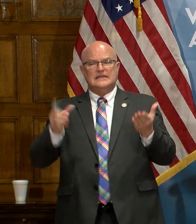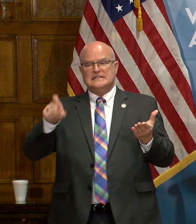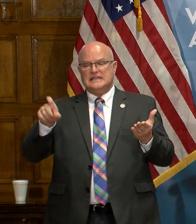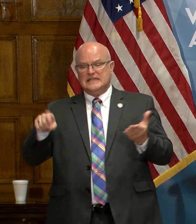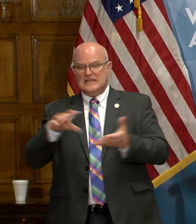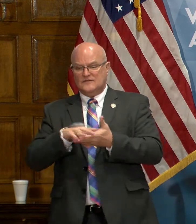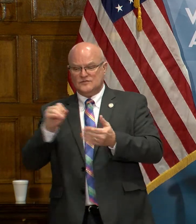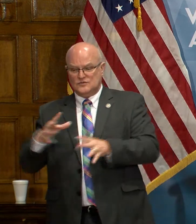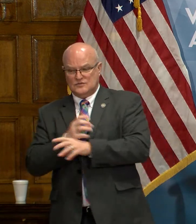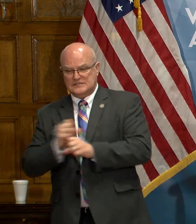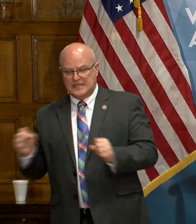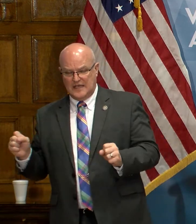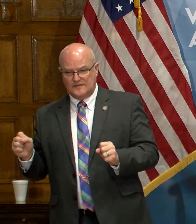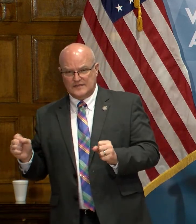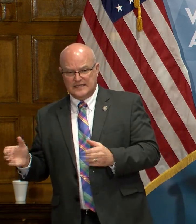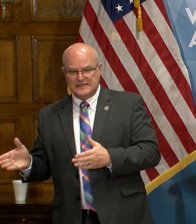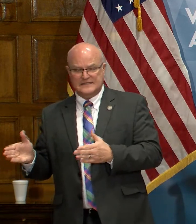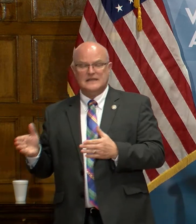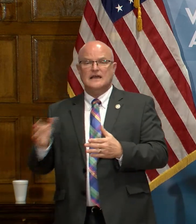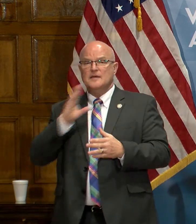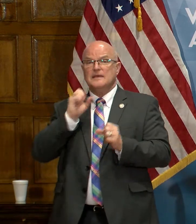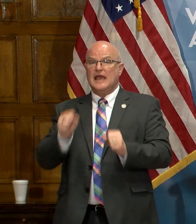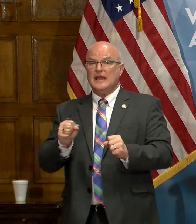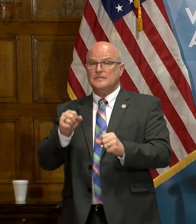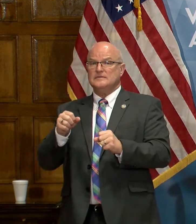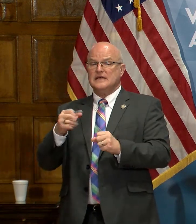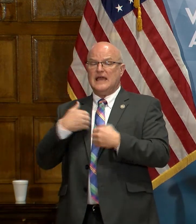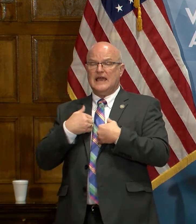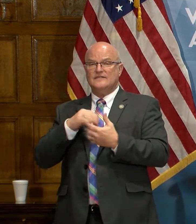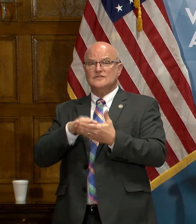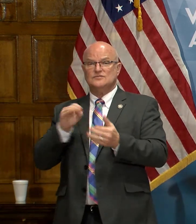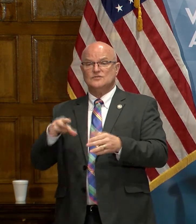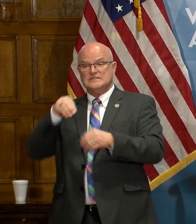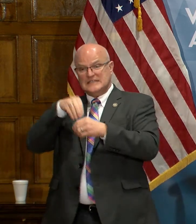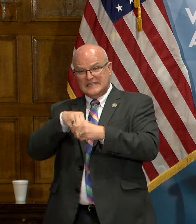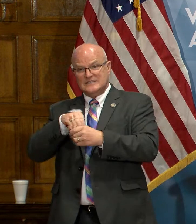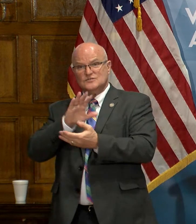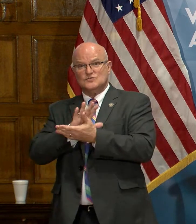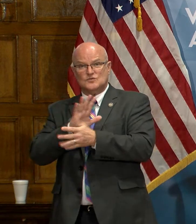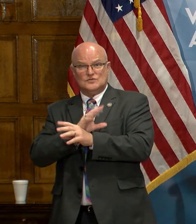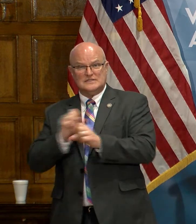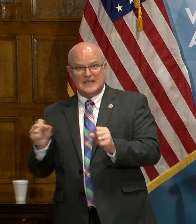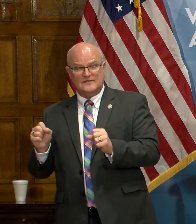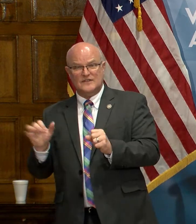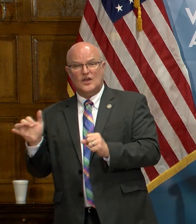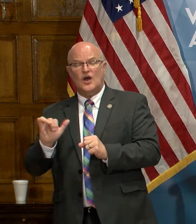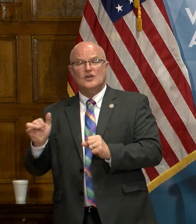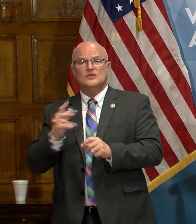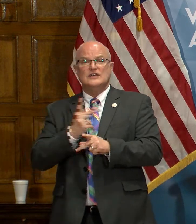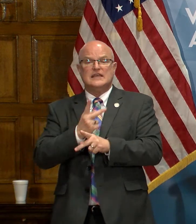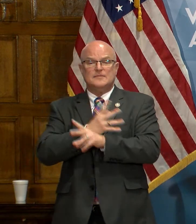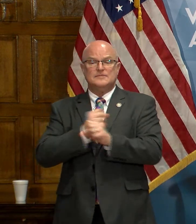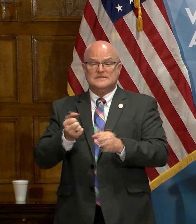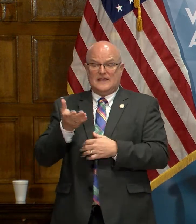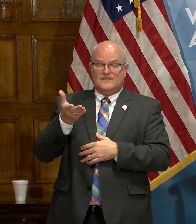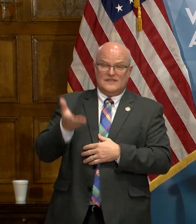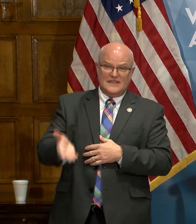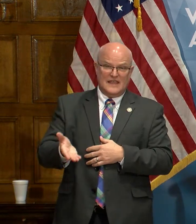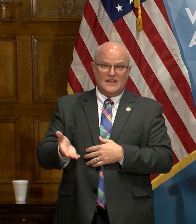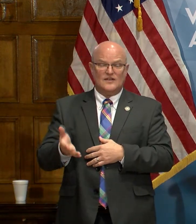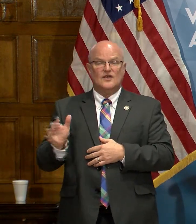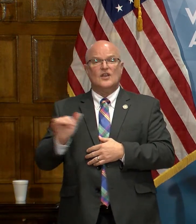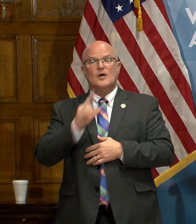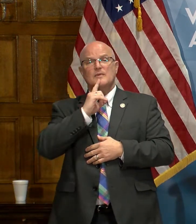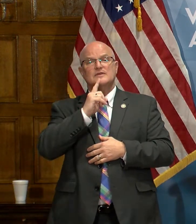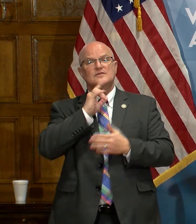for student safety, and that includes being able to get students to school safely, also keeping them safe while they're there, and